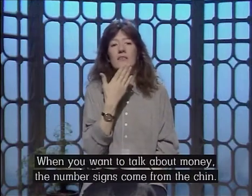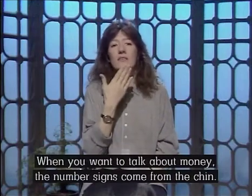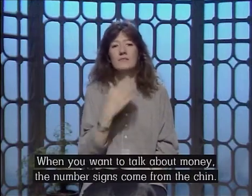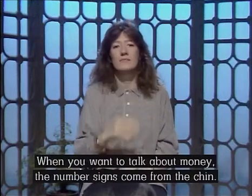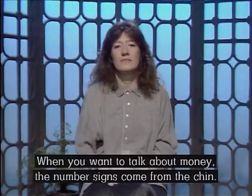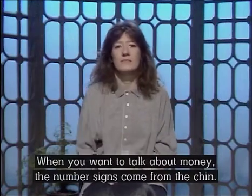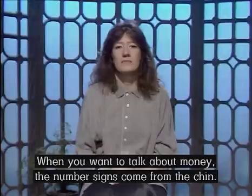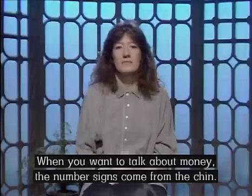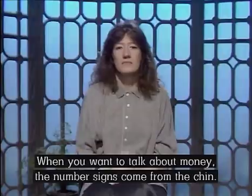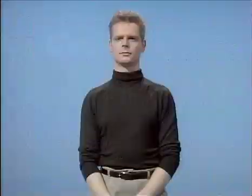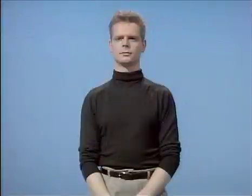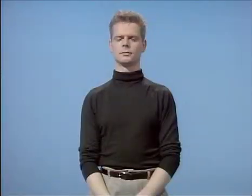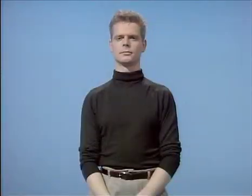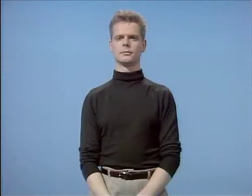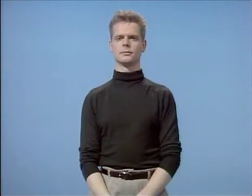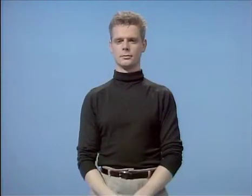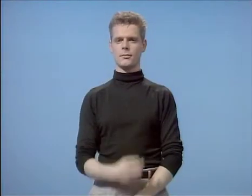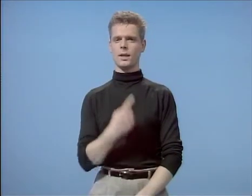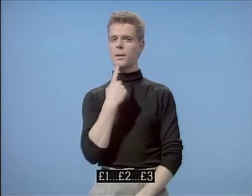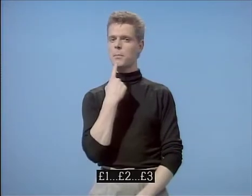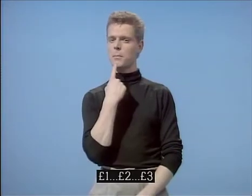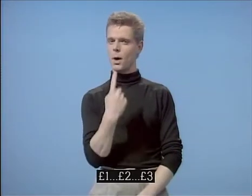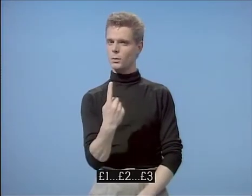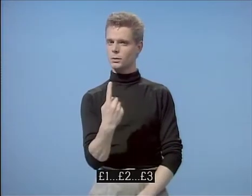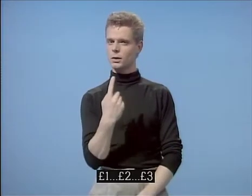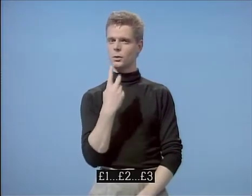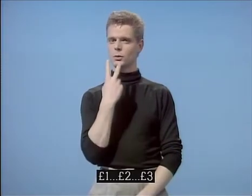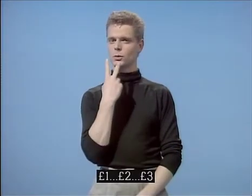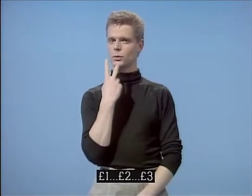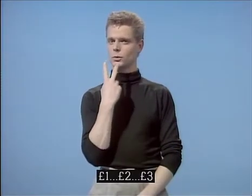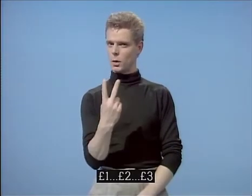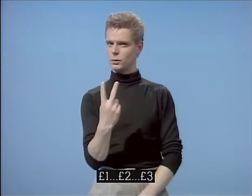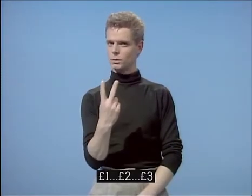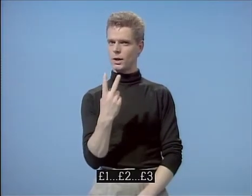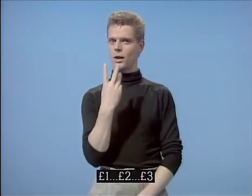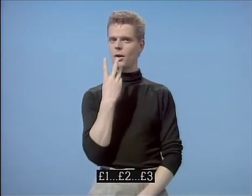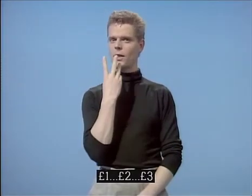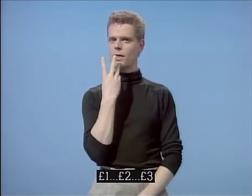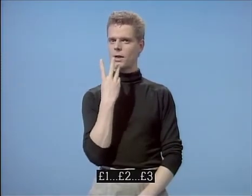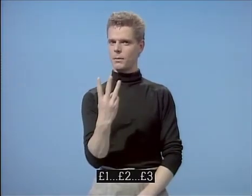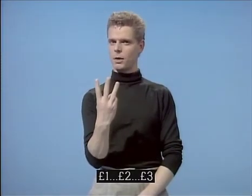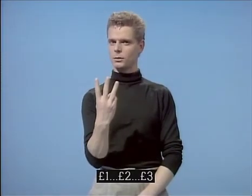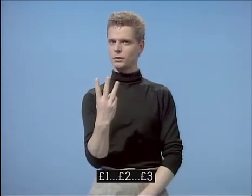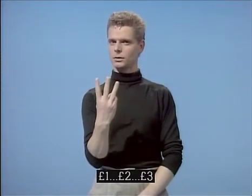like this. £1, £2, £3.